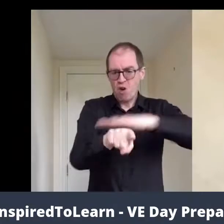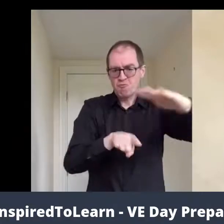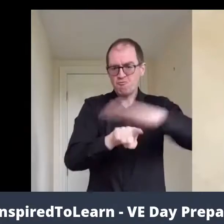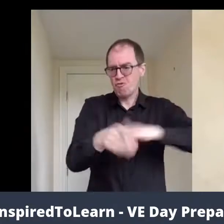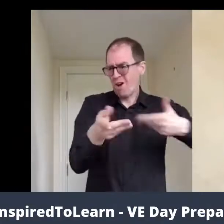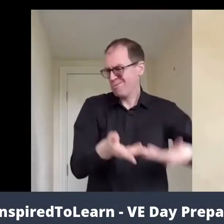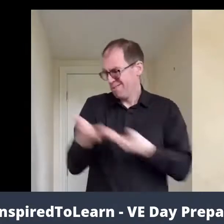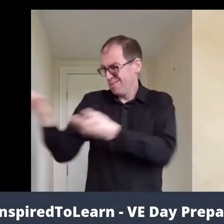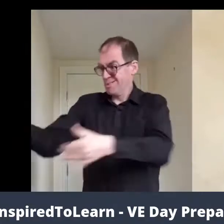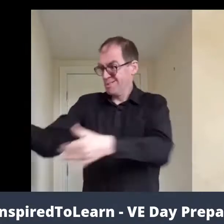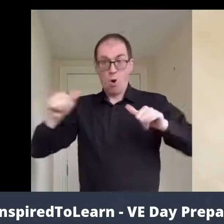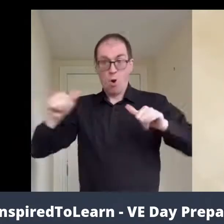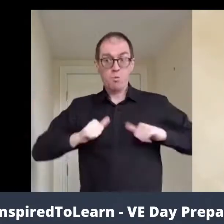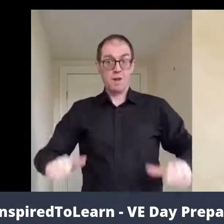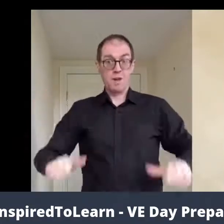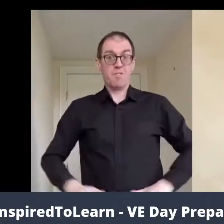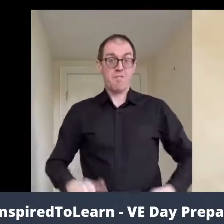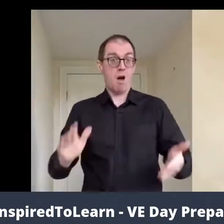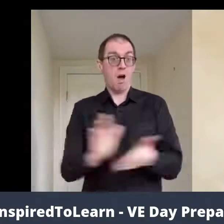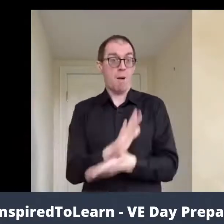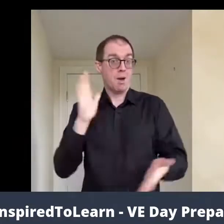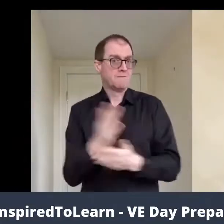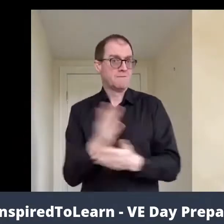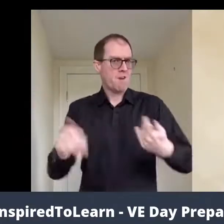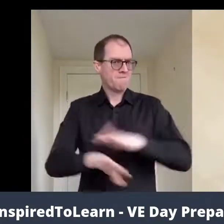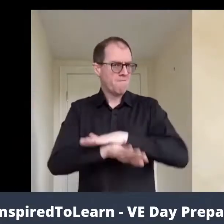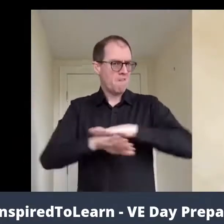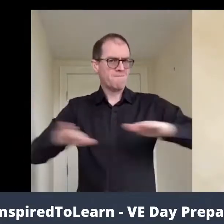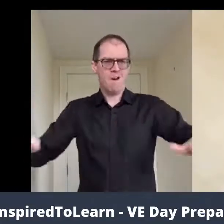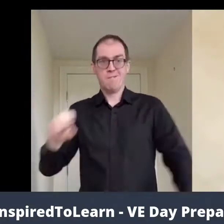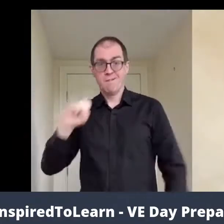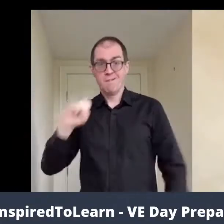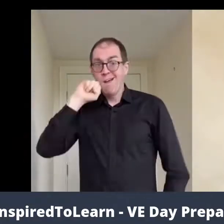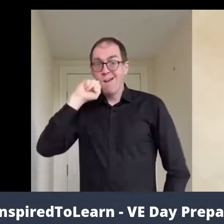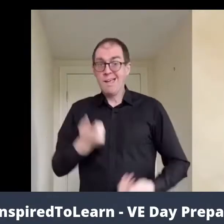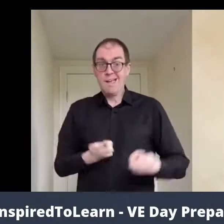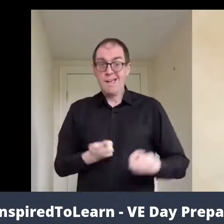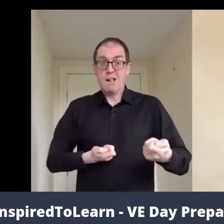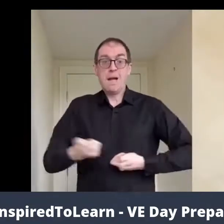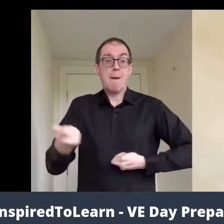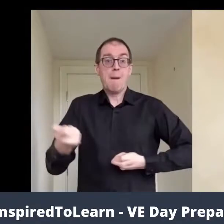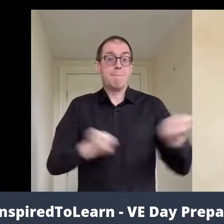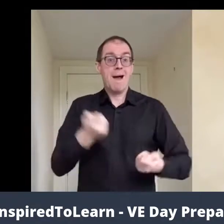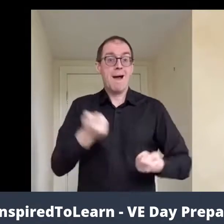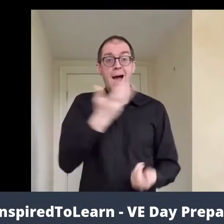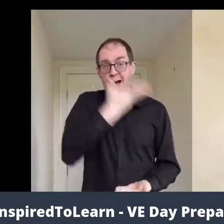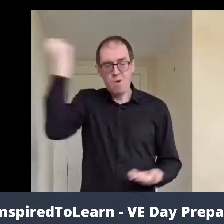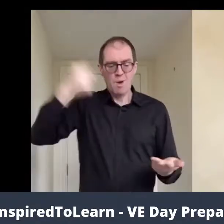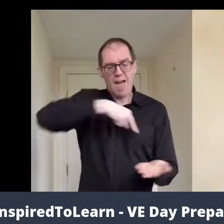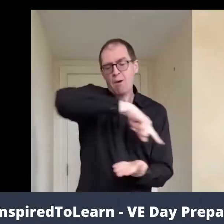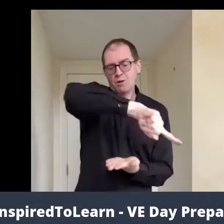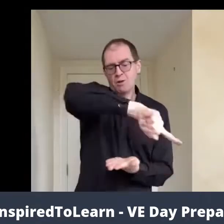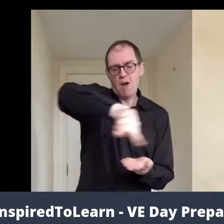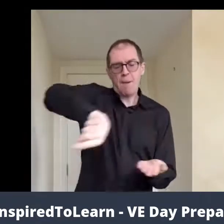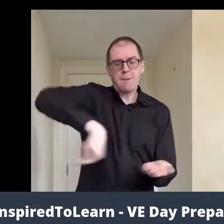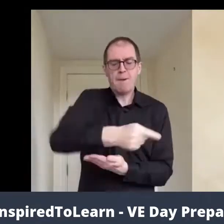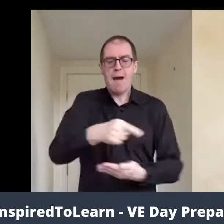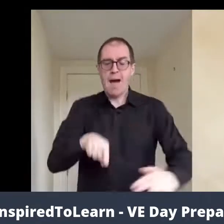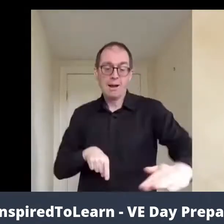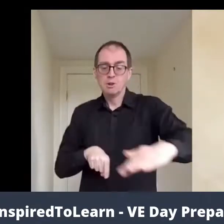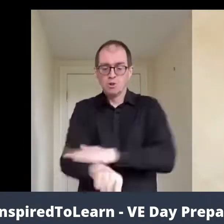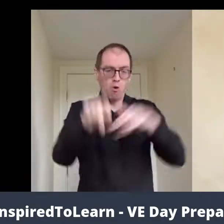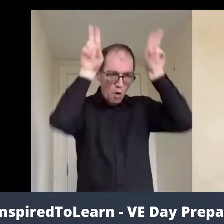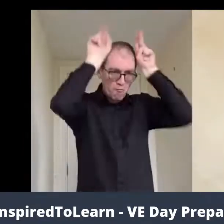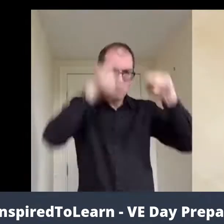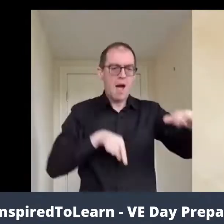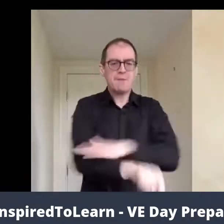run, run. Don't give the farmer his fun, fun, fun. He'll get by without his rabbit pie.